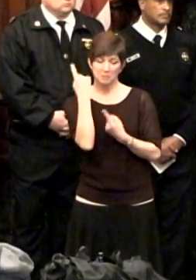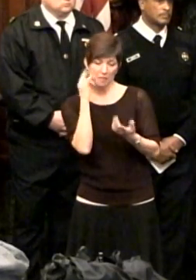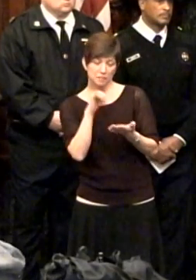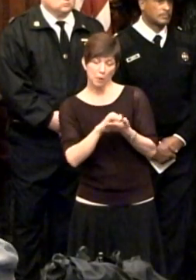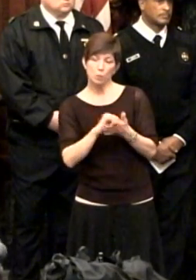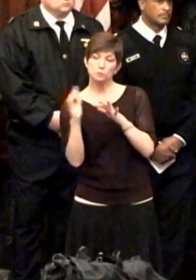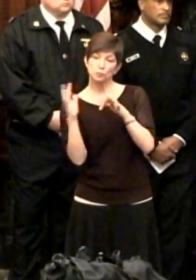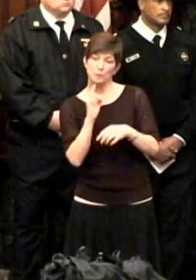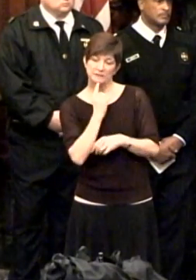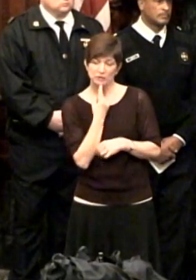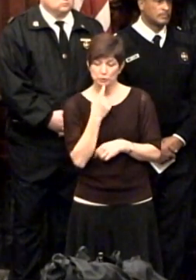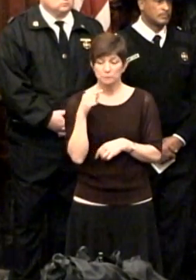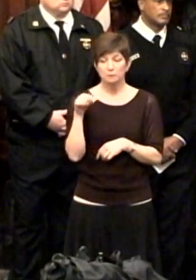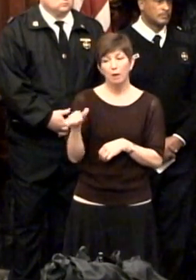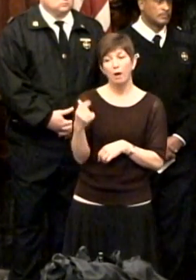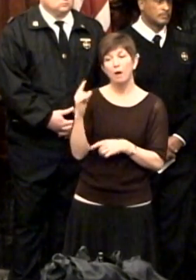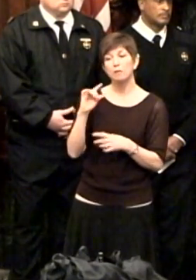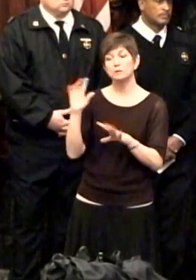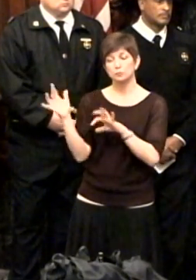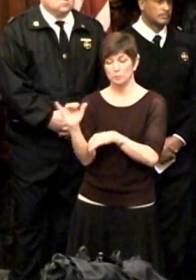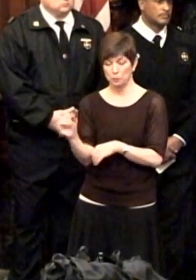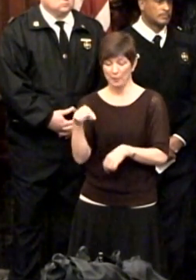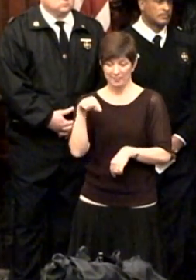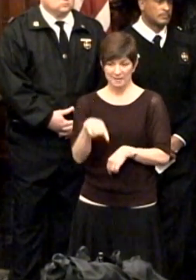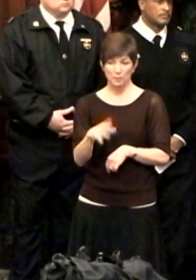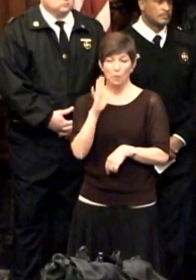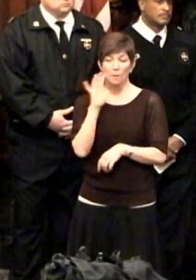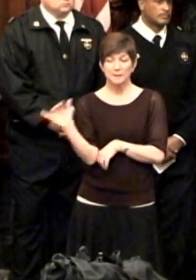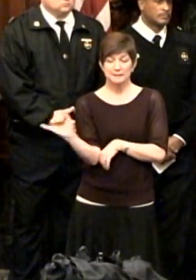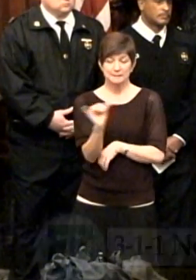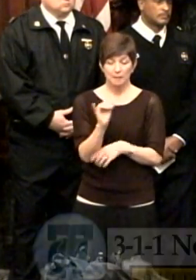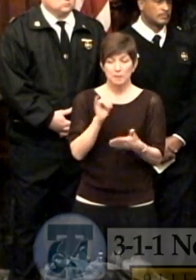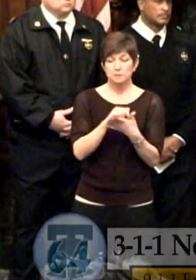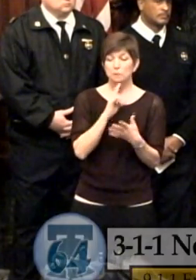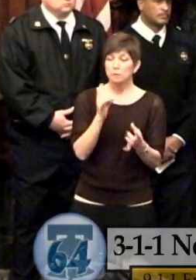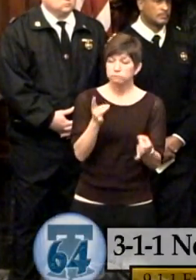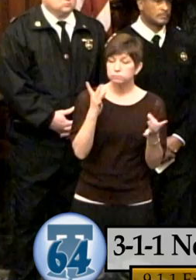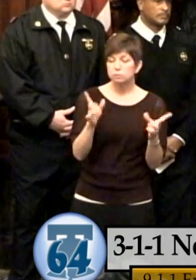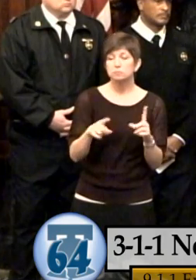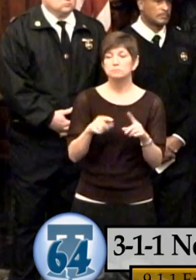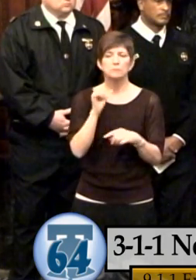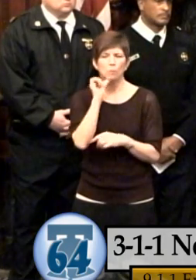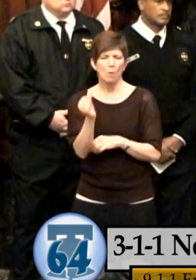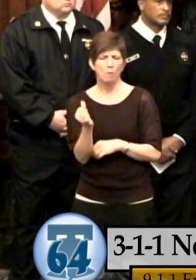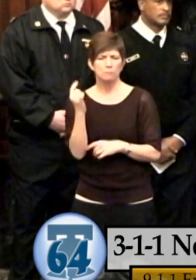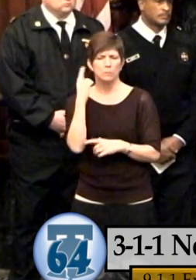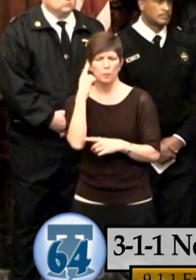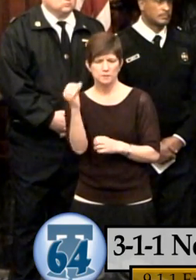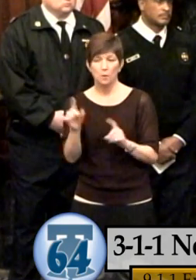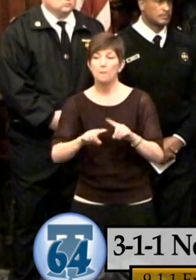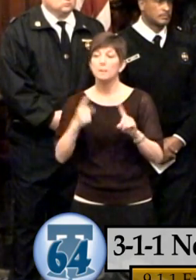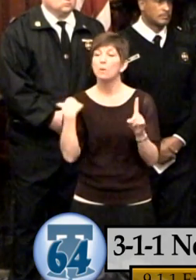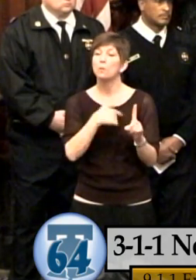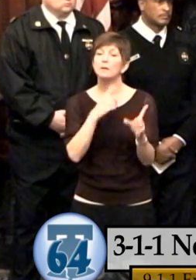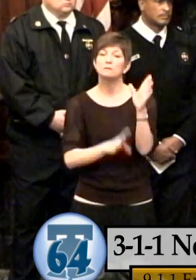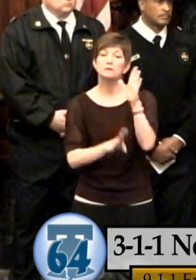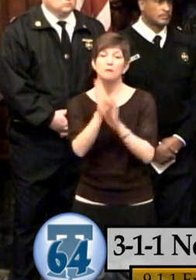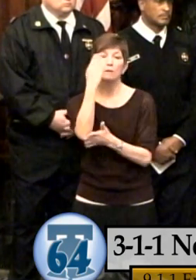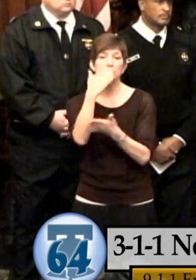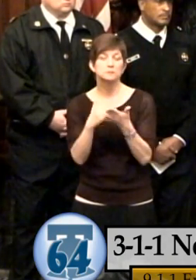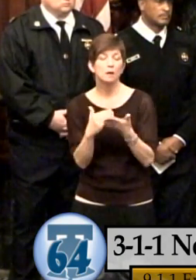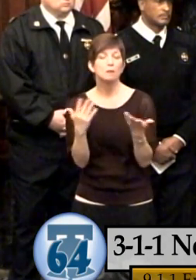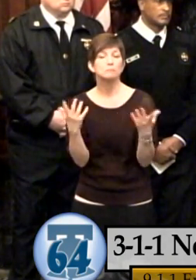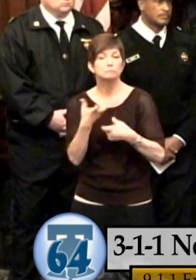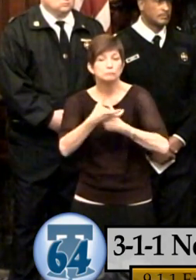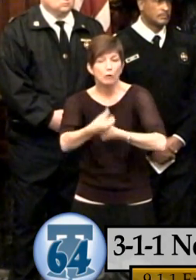other storms. I'm not predicting, that this one is going to be in that neighborhood, because I think it won't. But I think we have developed a certain level